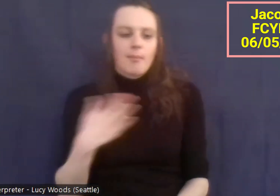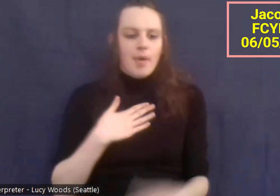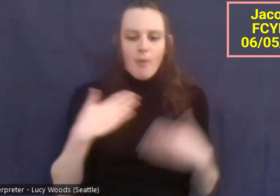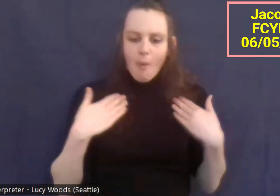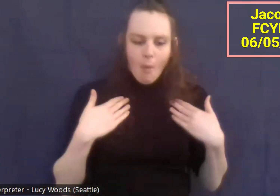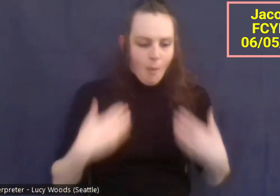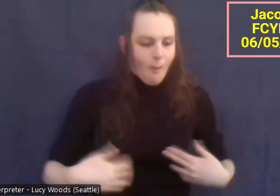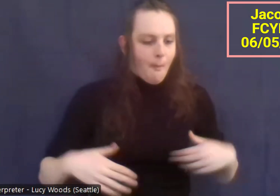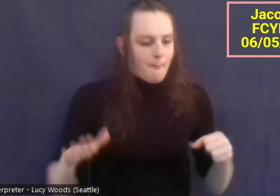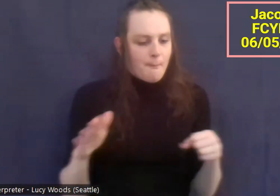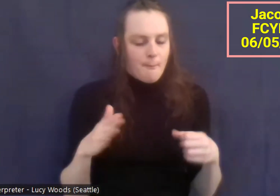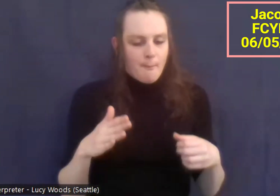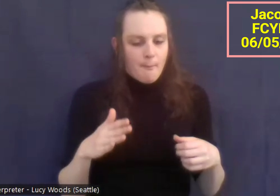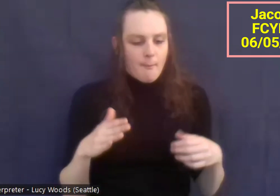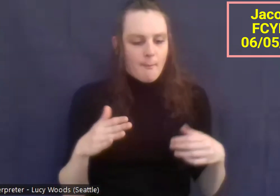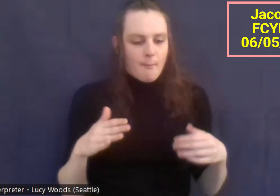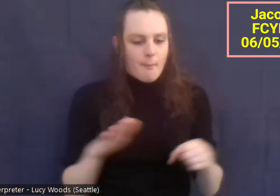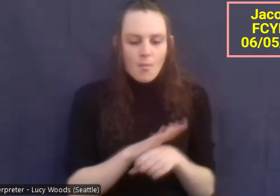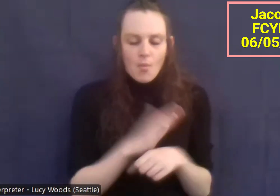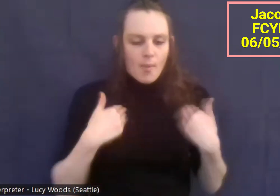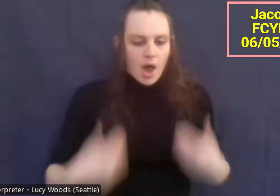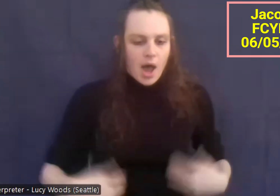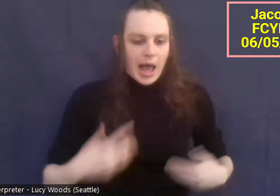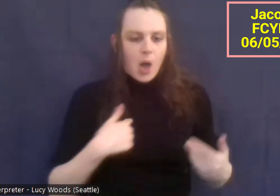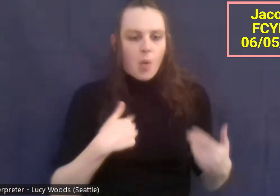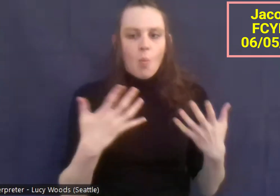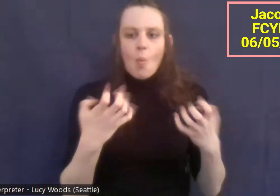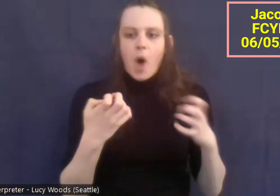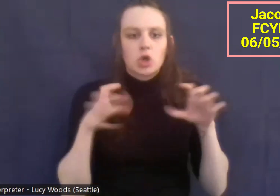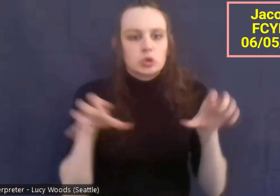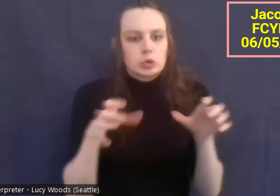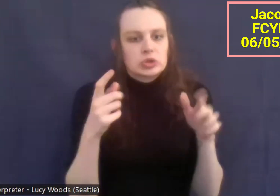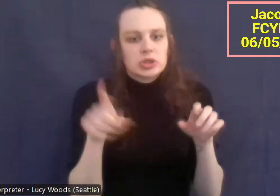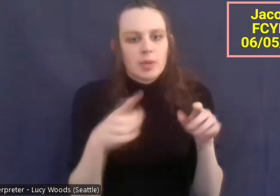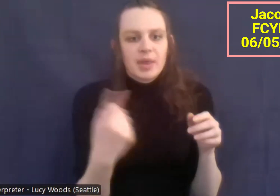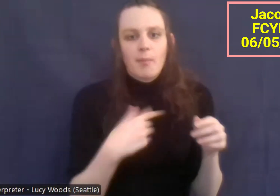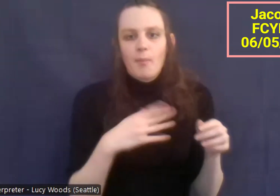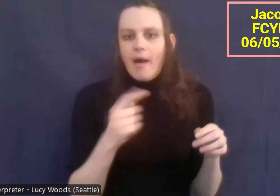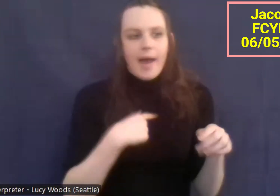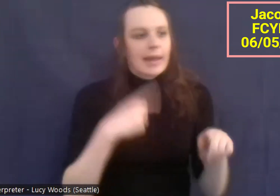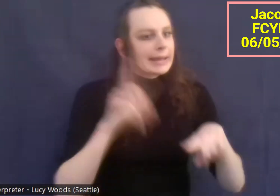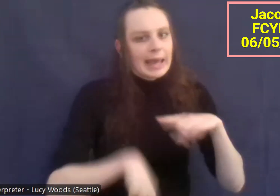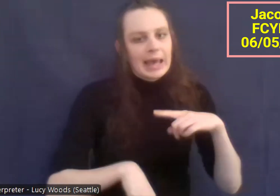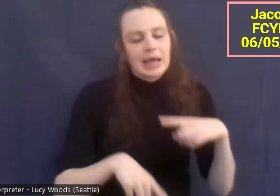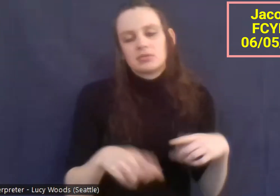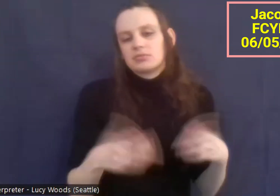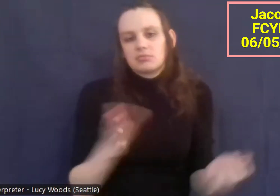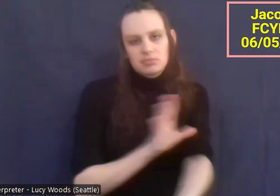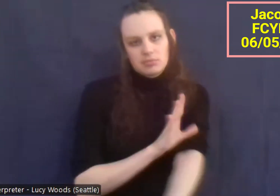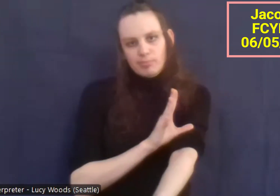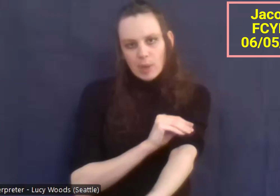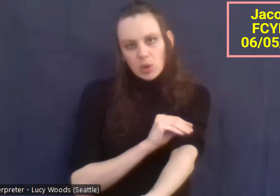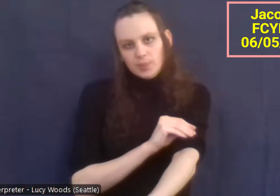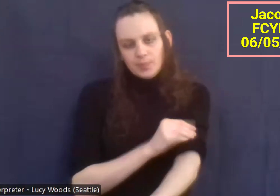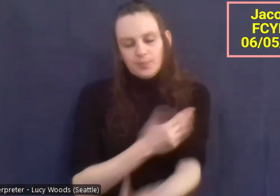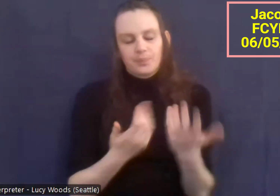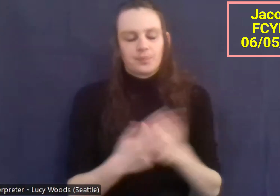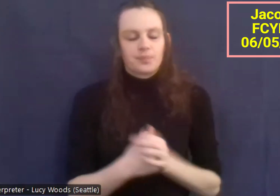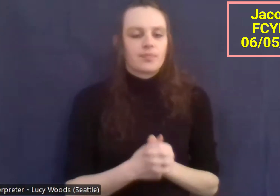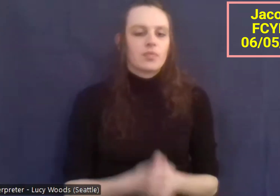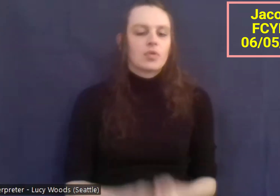can't, there's no other way I can describe that than powerlessness. A few years later, things continued to